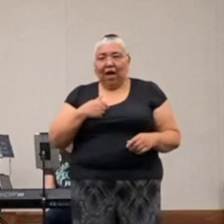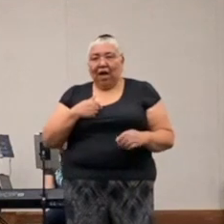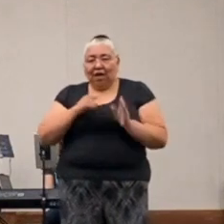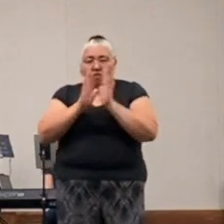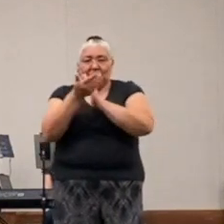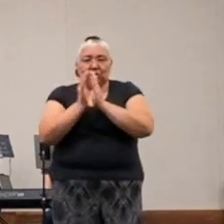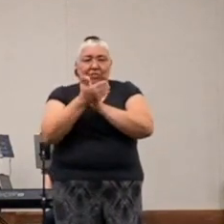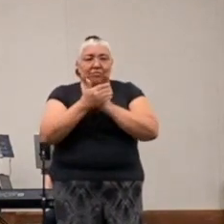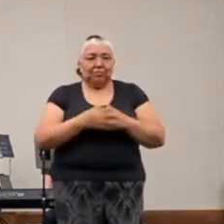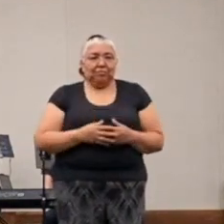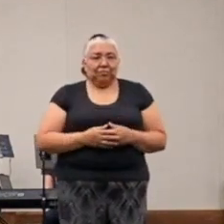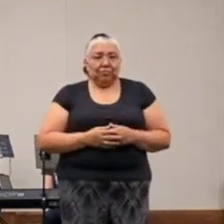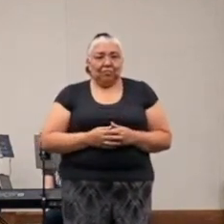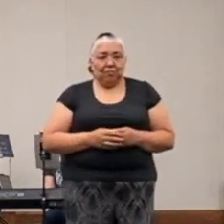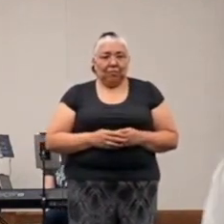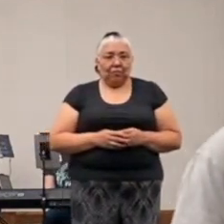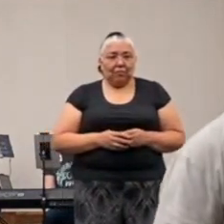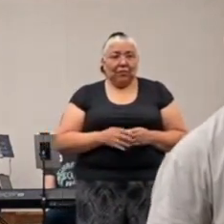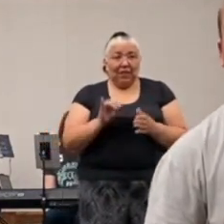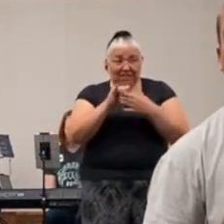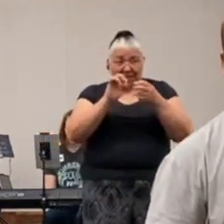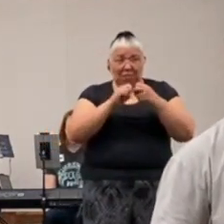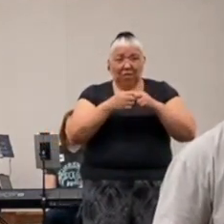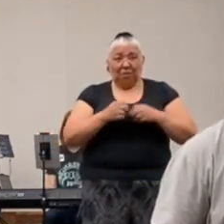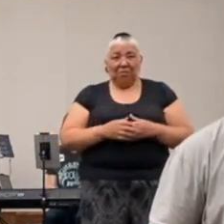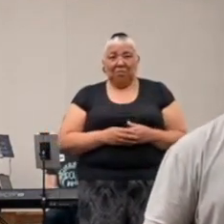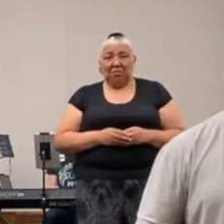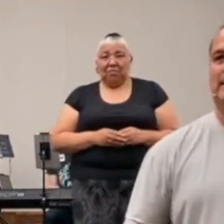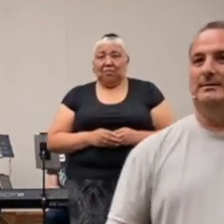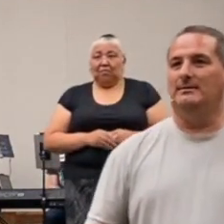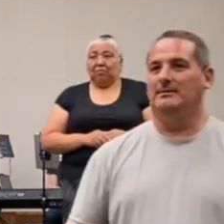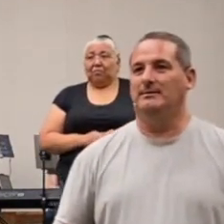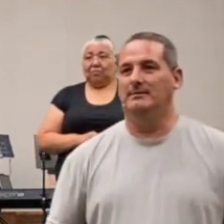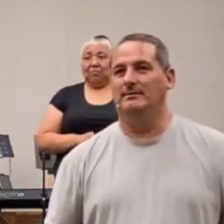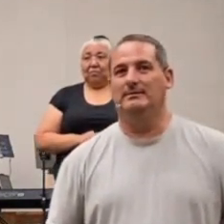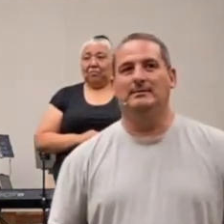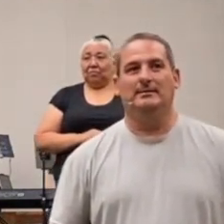adultery? Is that a problem?